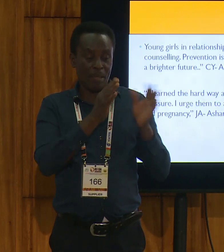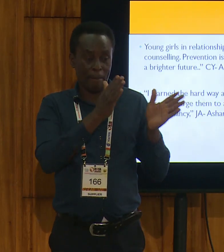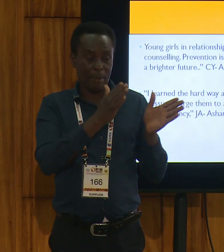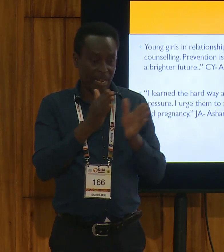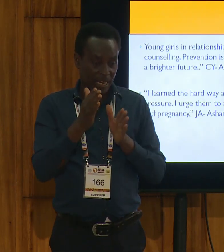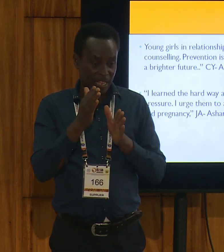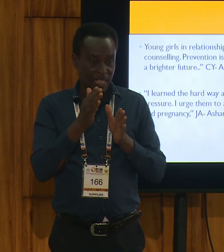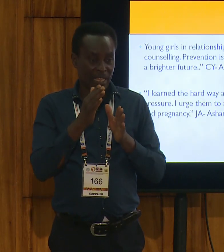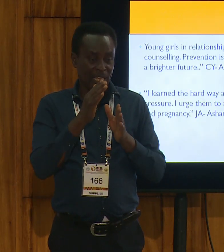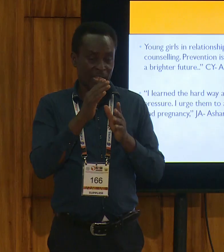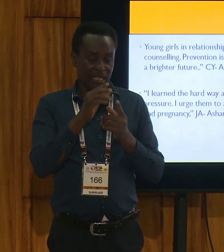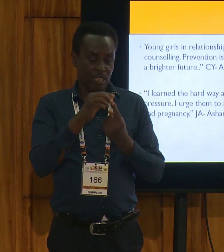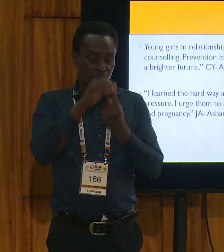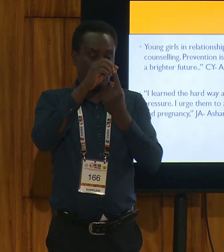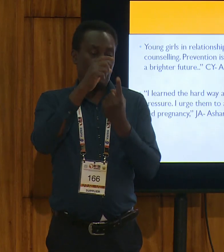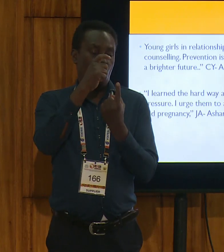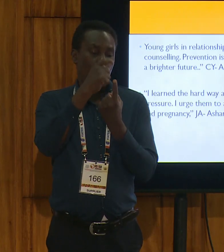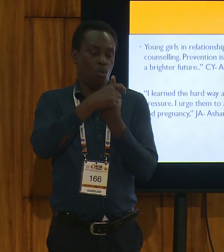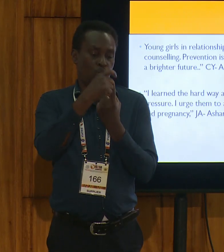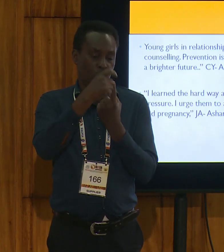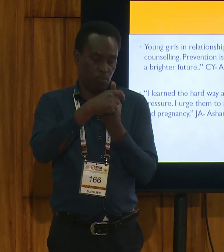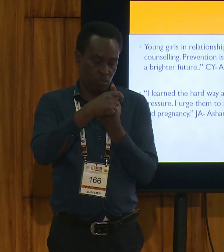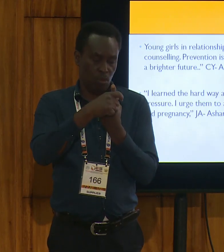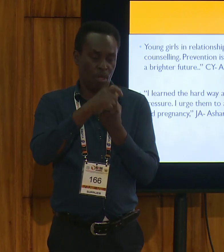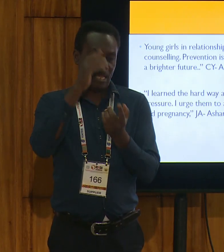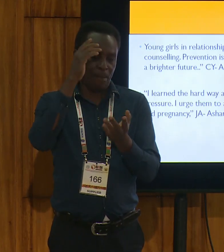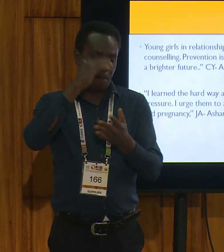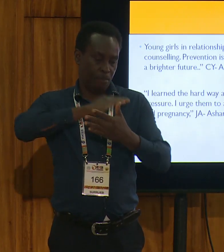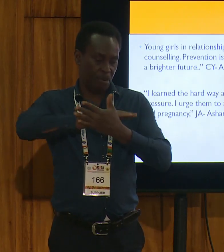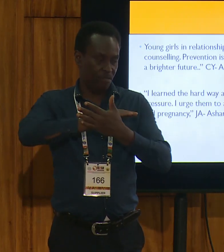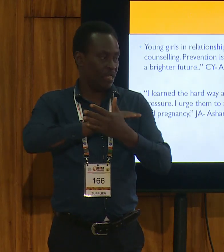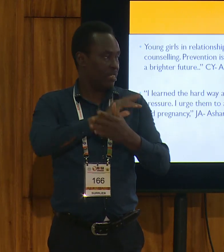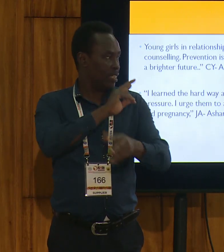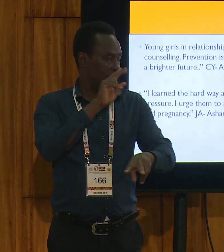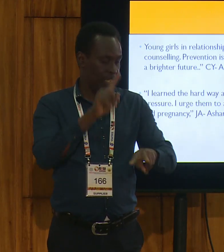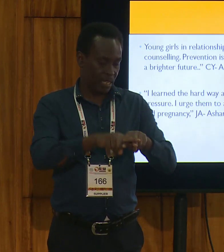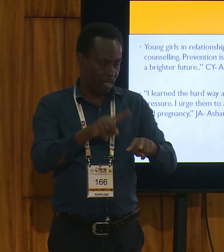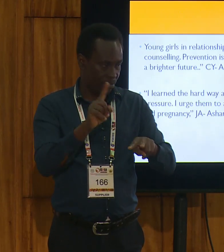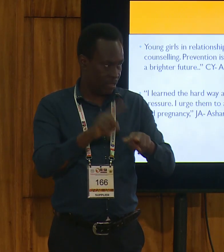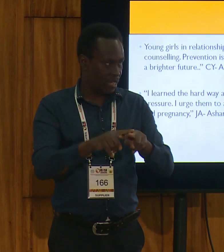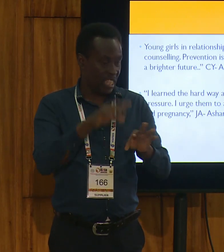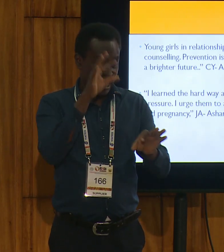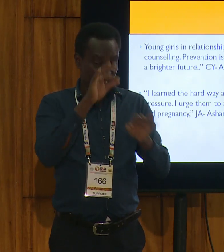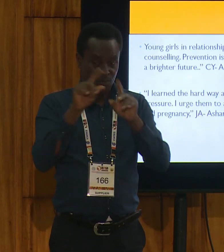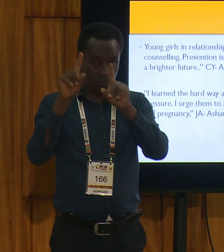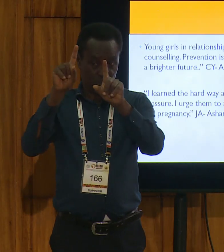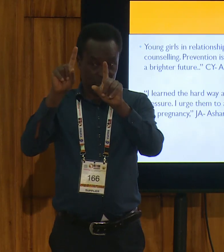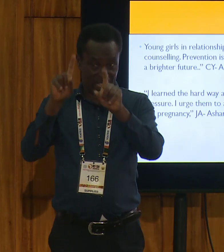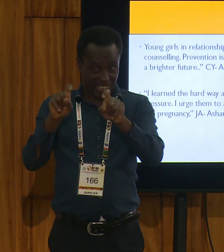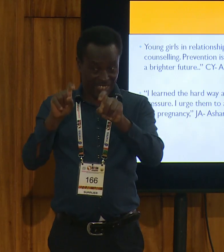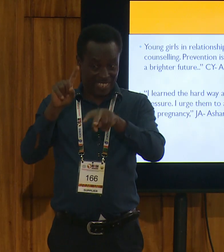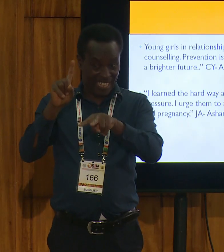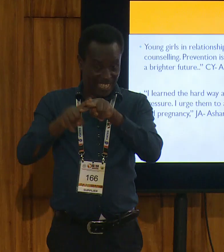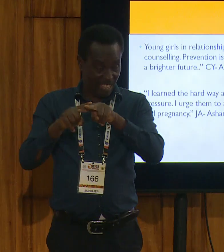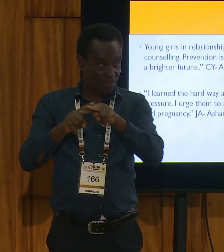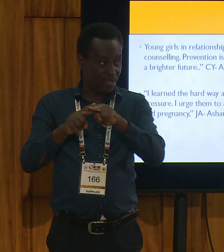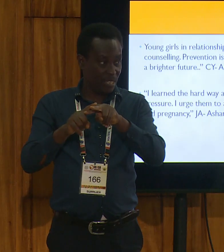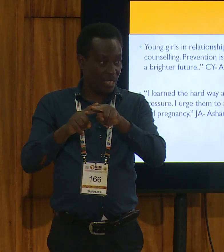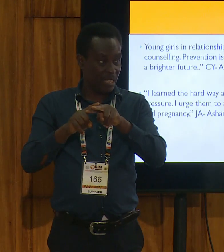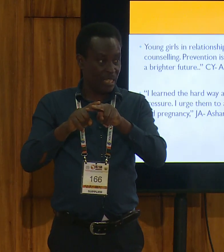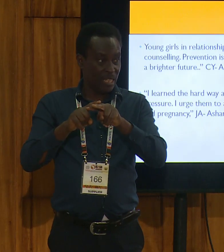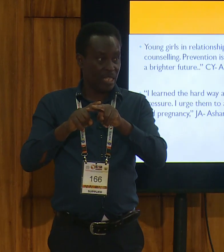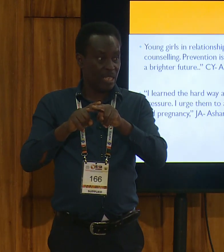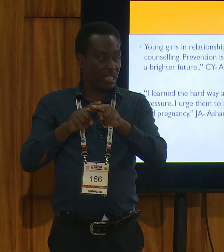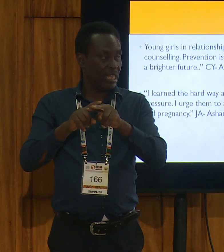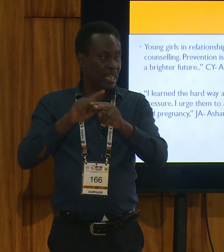especially condoms, it will prevent HIV. Or if they test for HIV and counsel themselves, then some of the